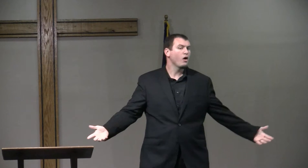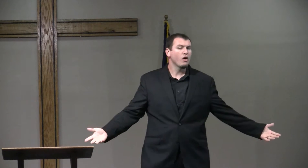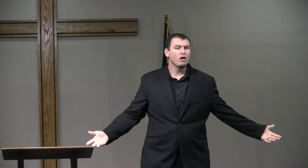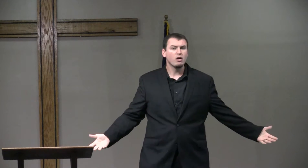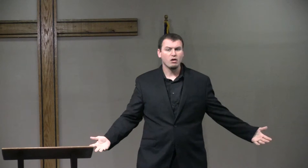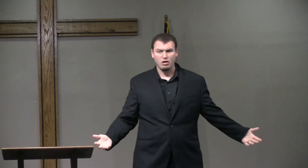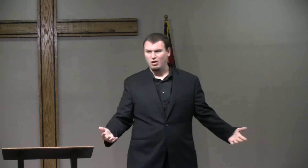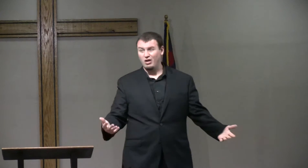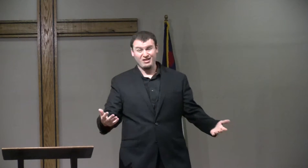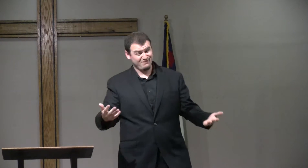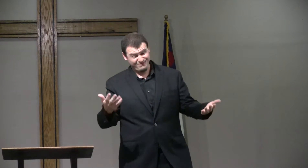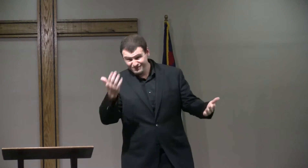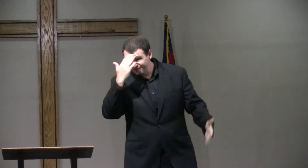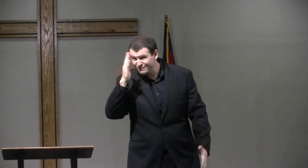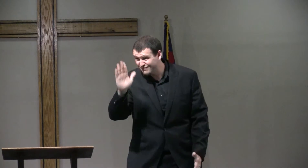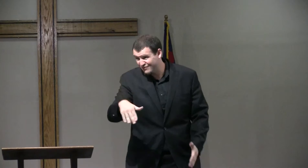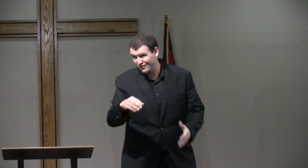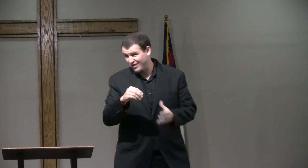We all are guilty.